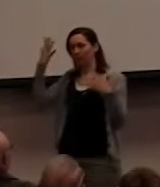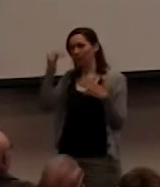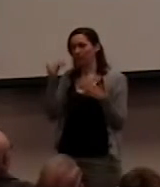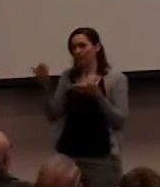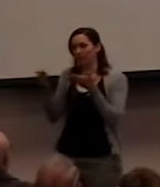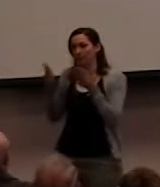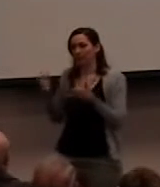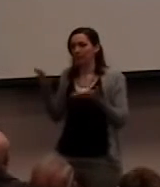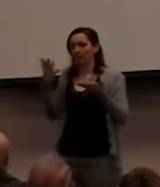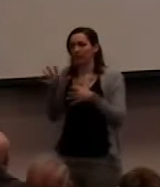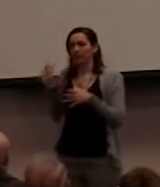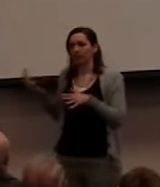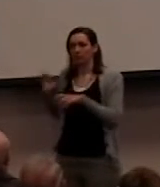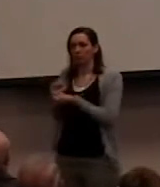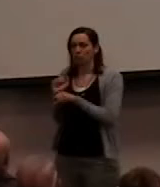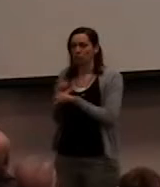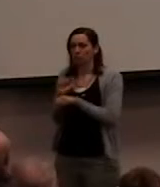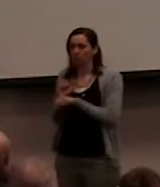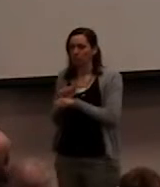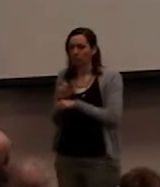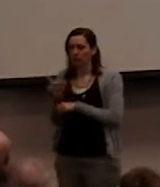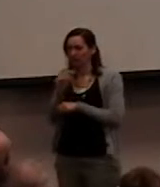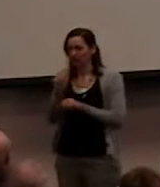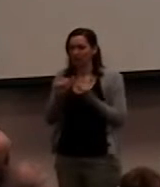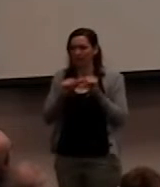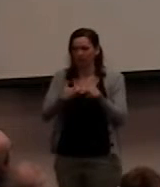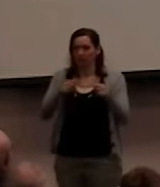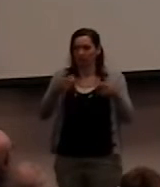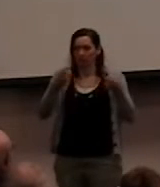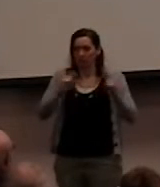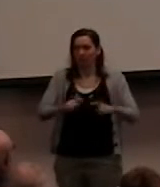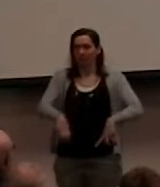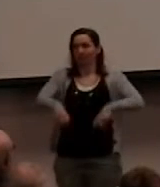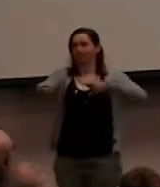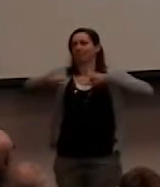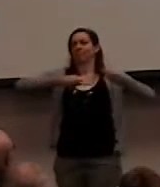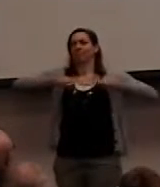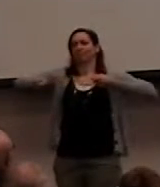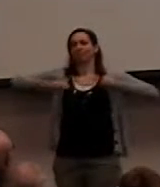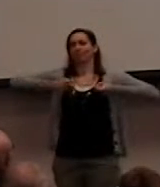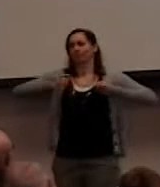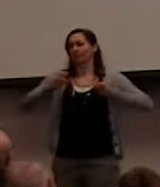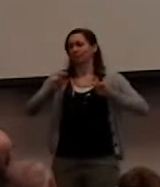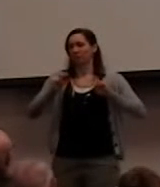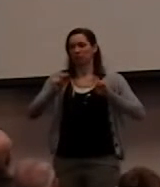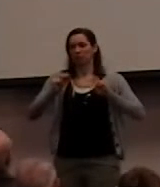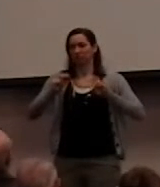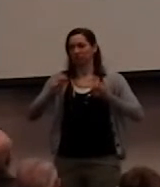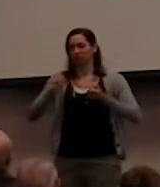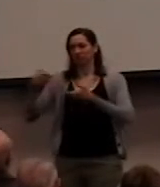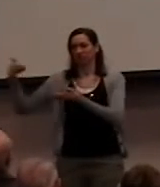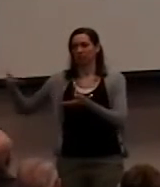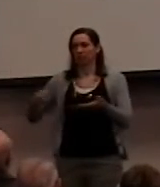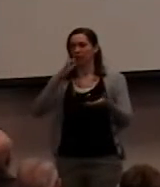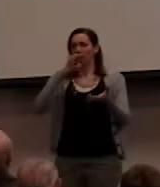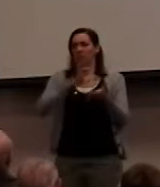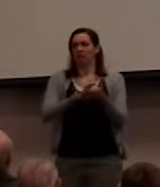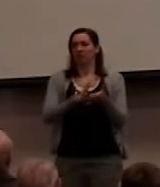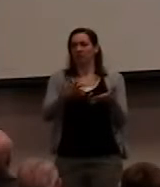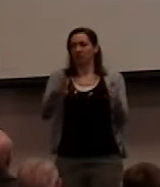them. He did not intend to retain that dominant leader role because that would not be